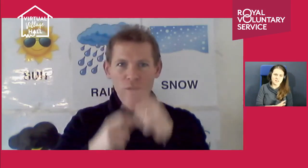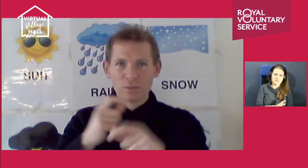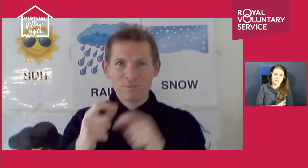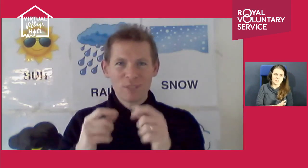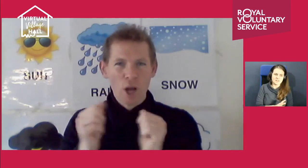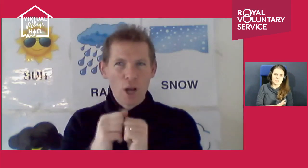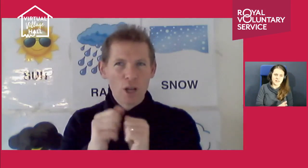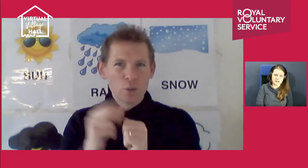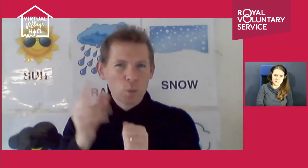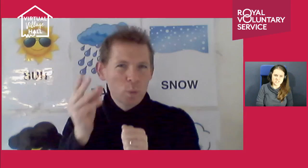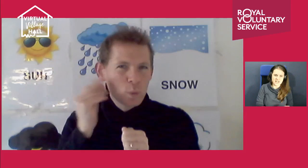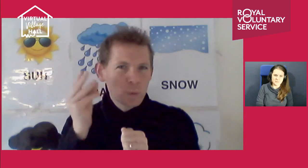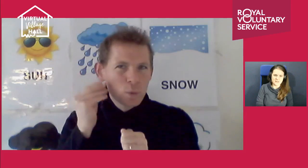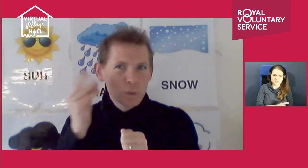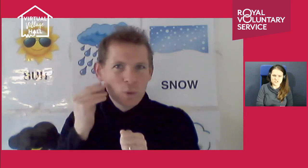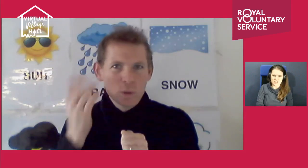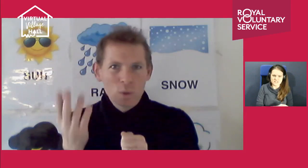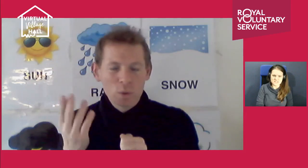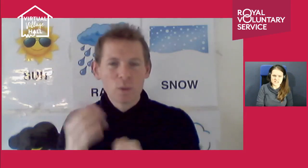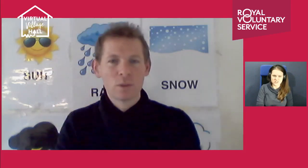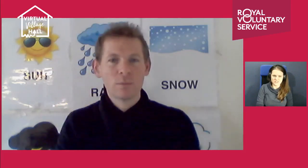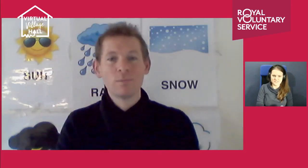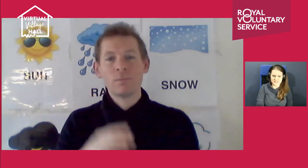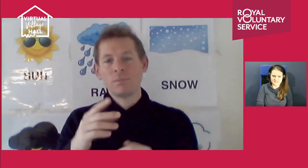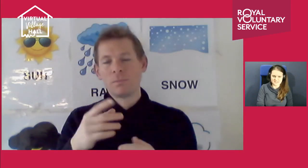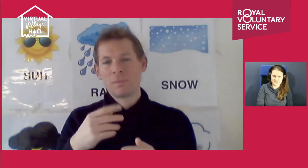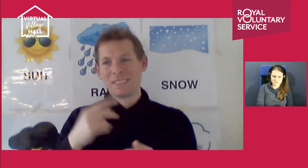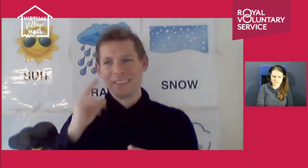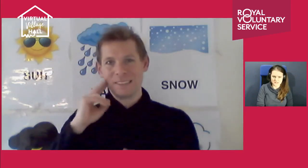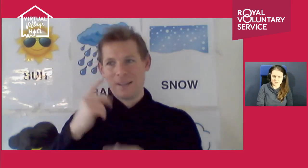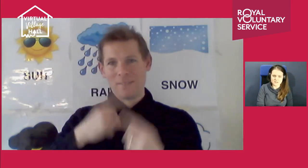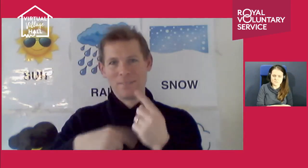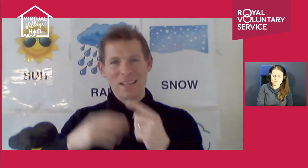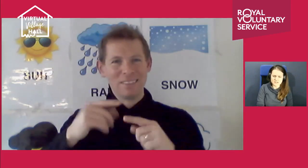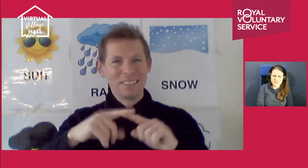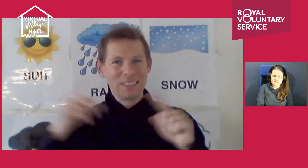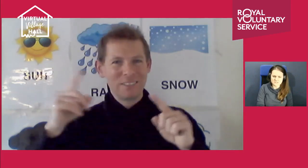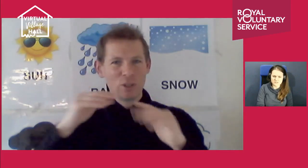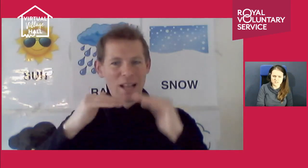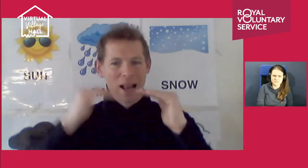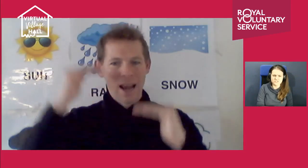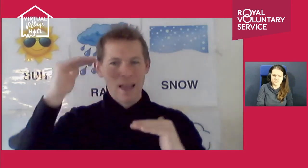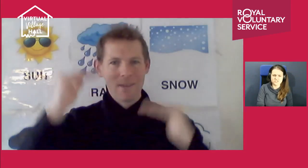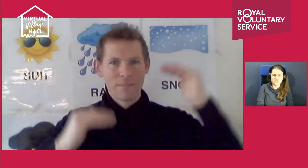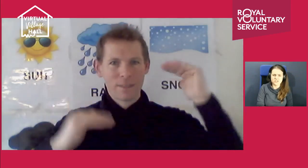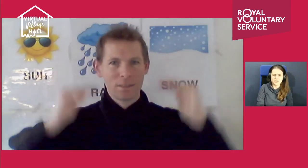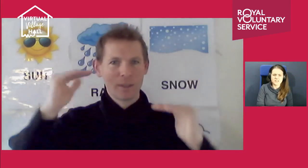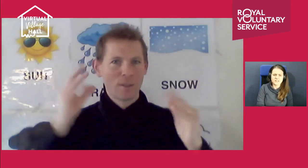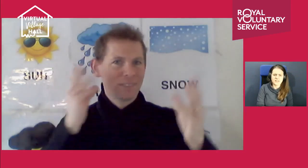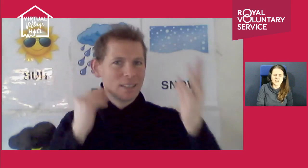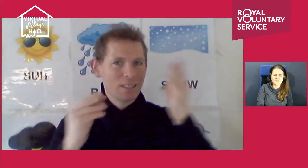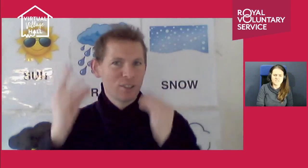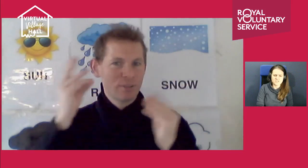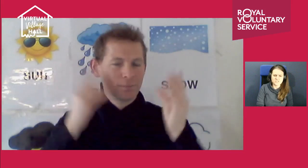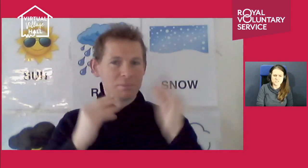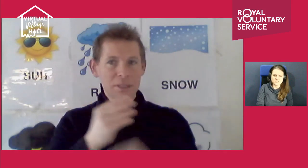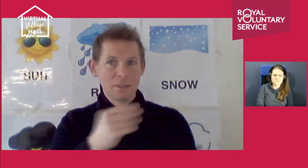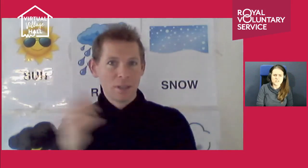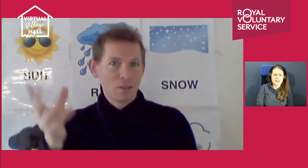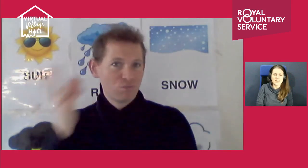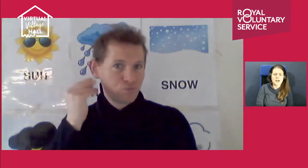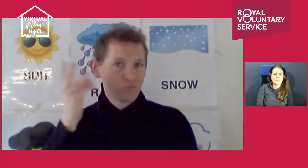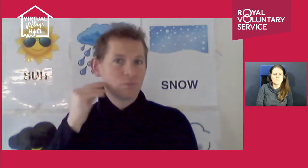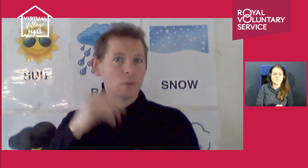speaking English at me and trying to stick on signs at the same time, it can be really difficult to get